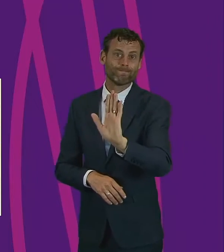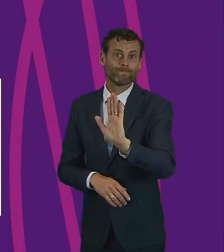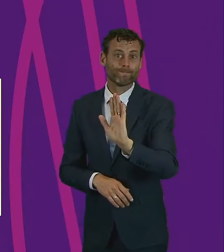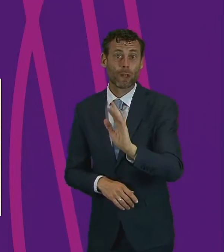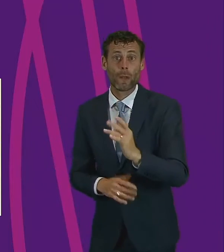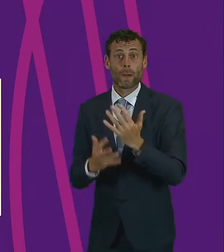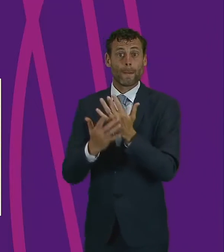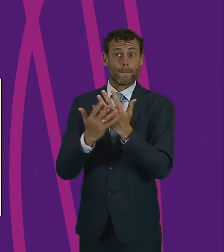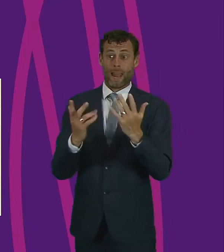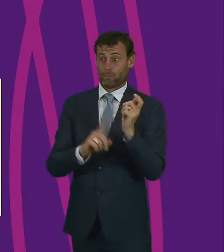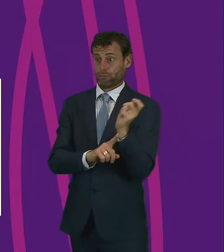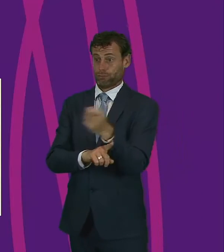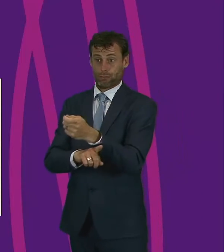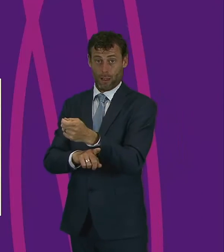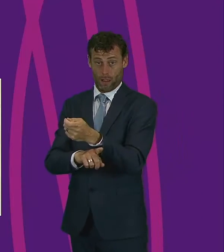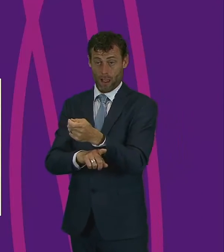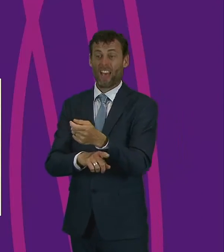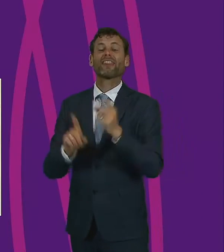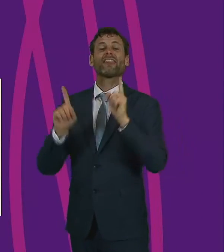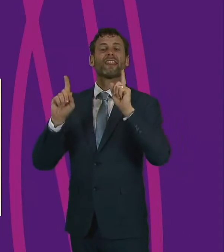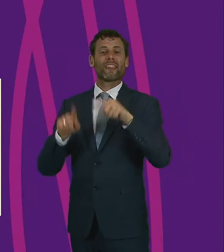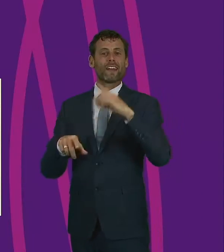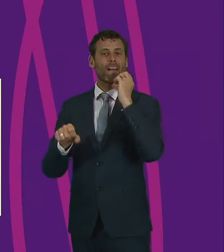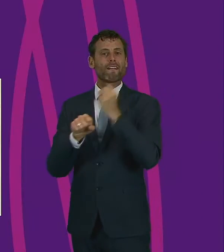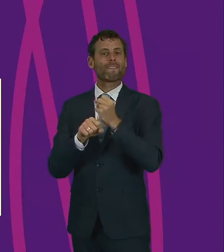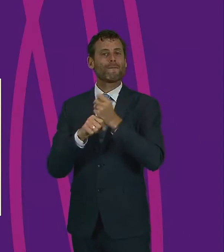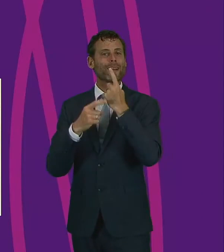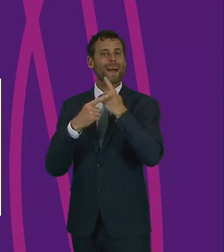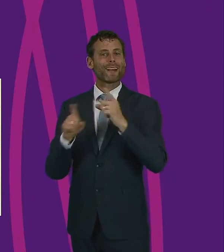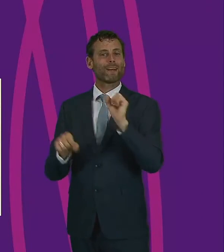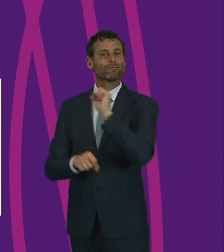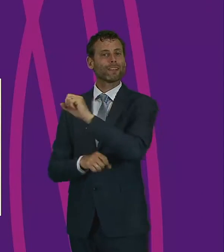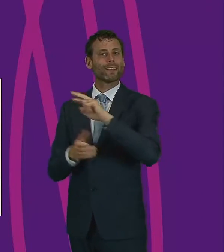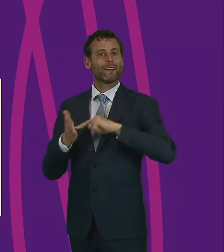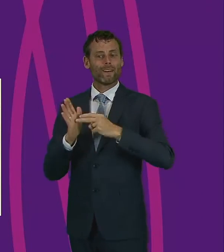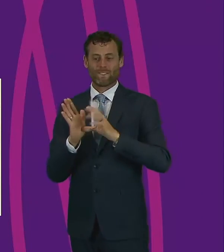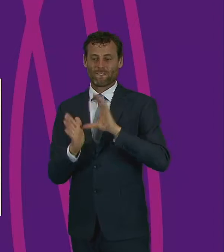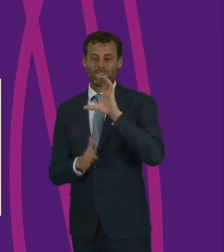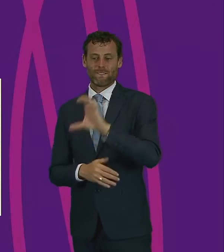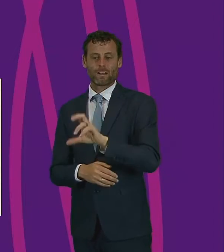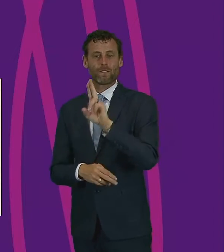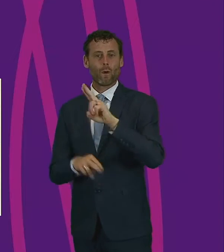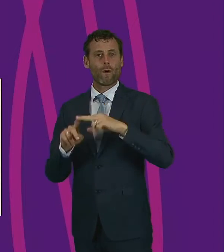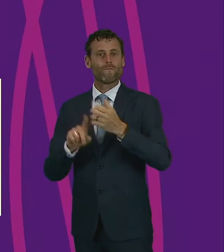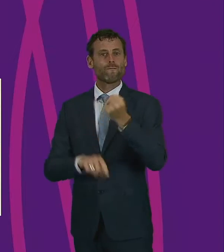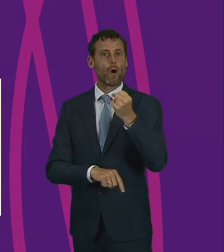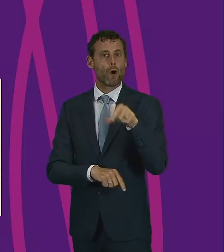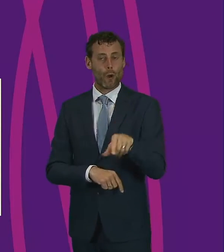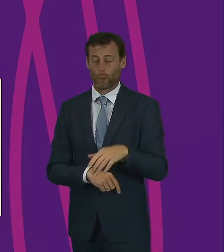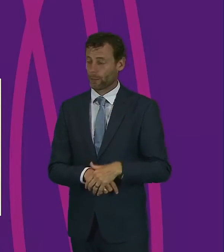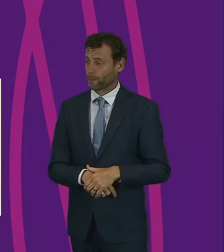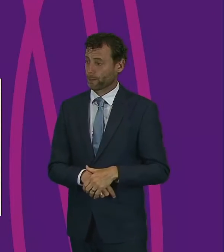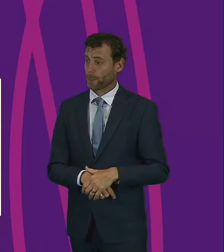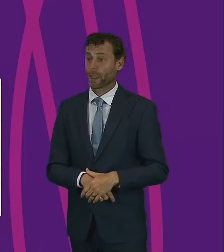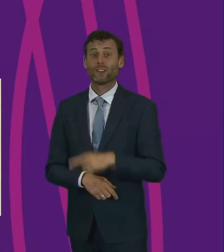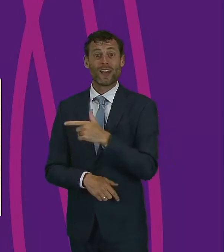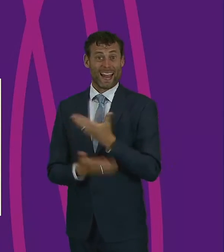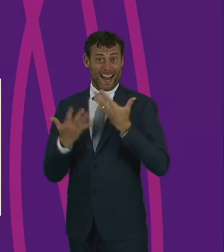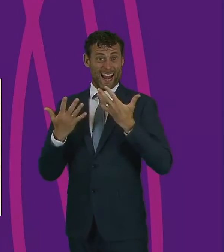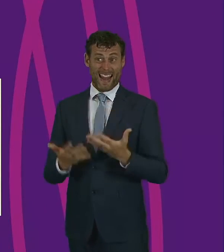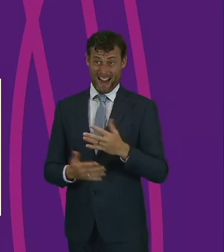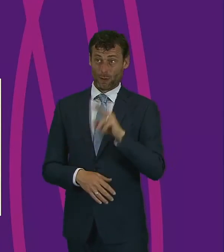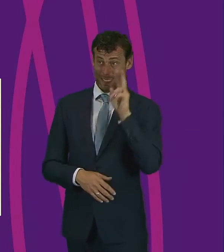scheme kicked in, so people lost their jobs. And now not a day passes that there isn't a roll call of companies either downsizing or